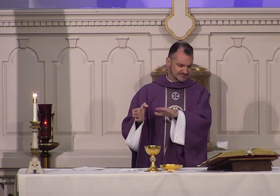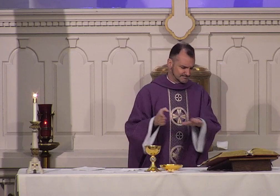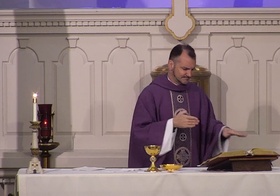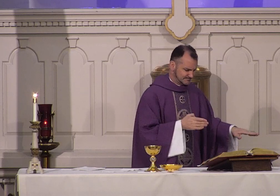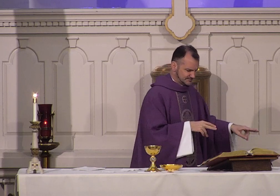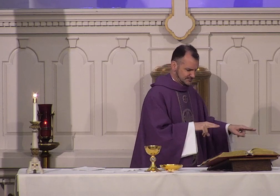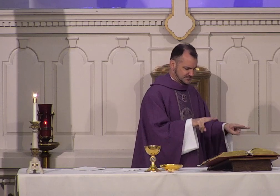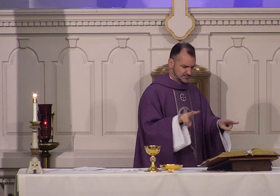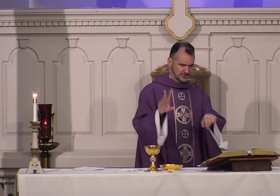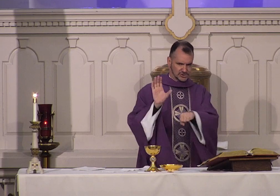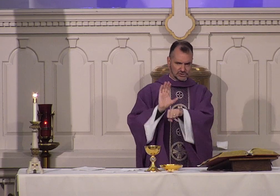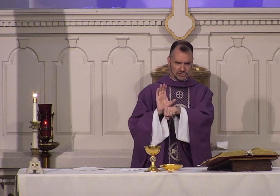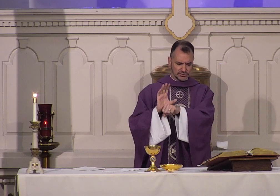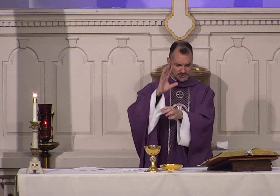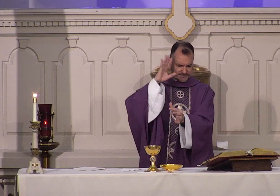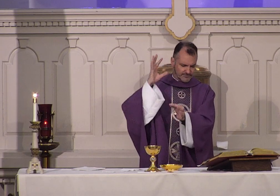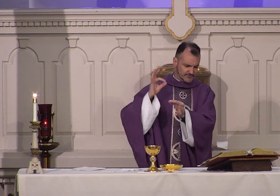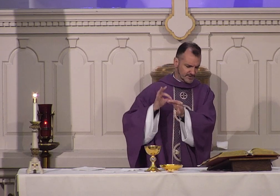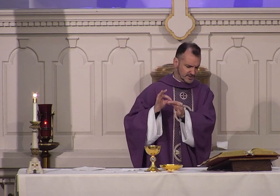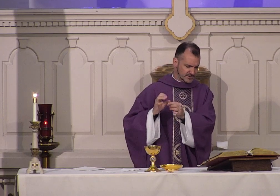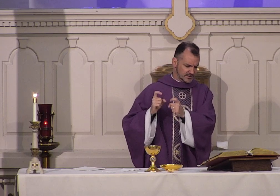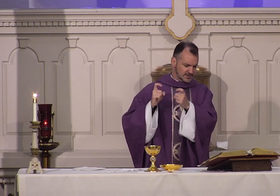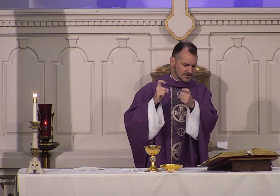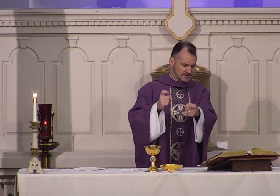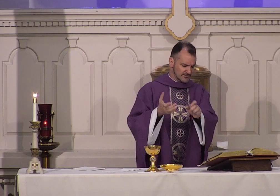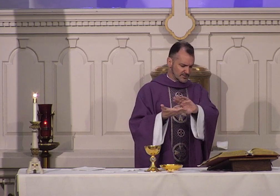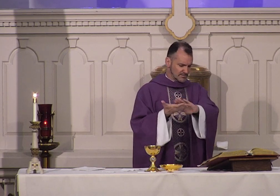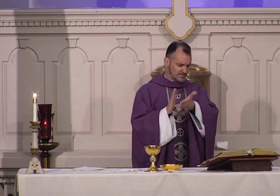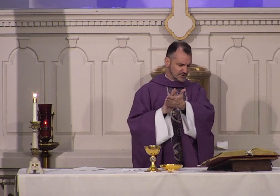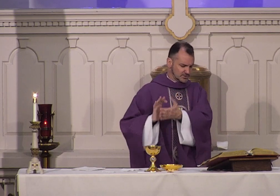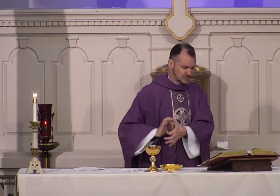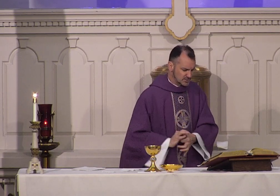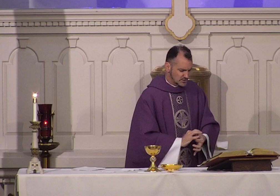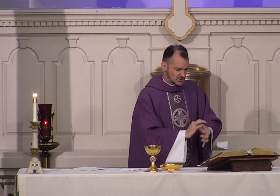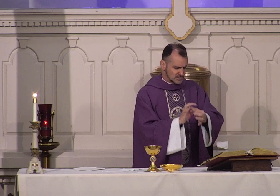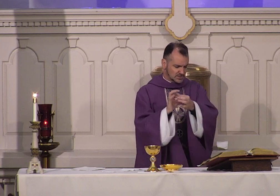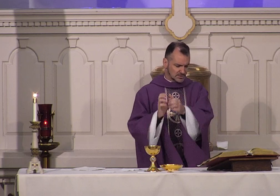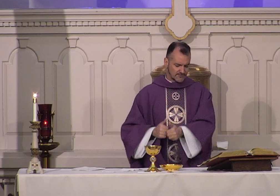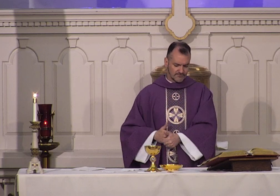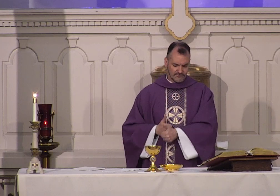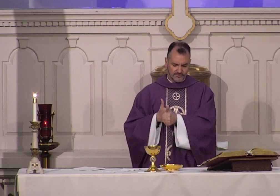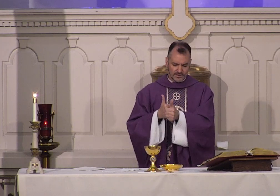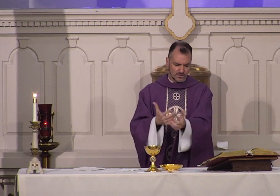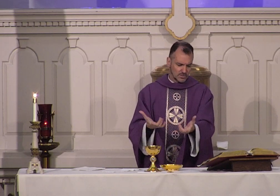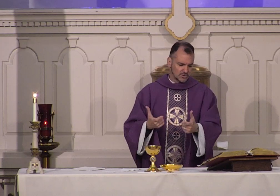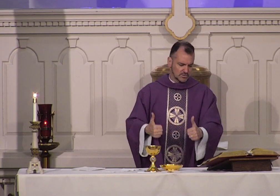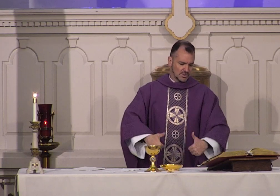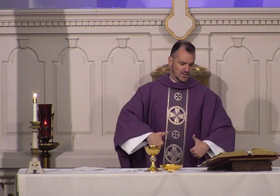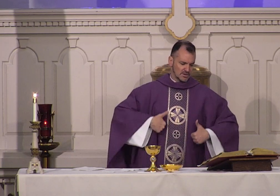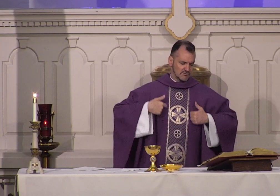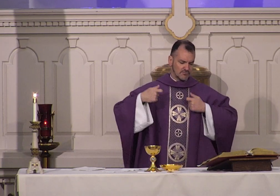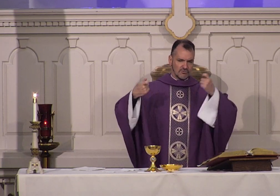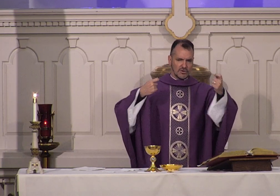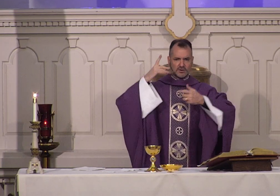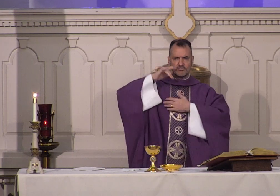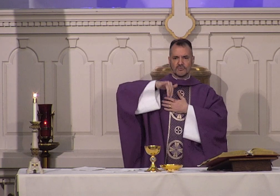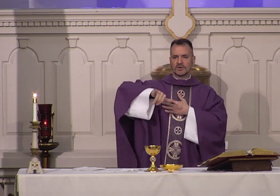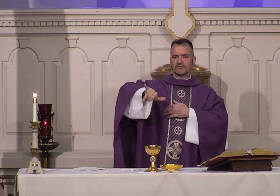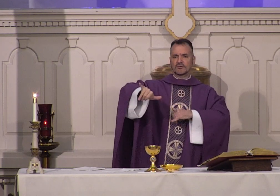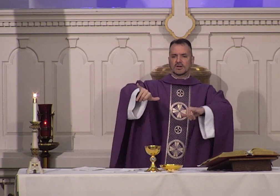but on the faith of your church, and graciously grant her peace and unity in accordance with your will, who live and reign forever and